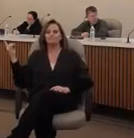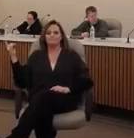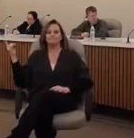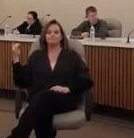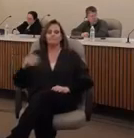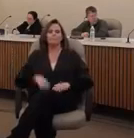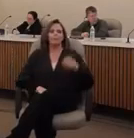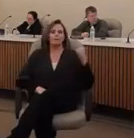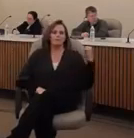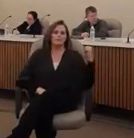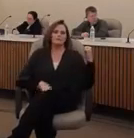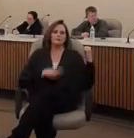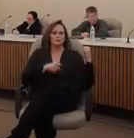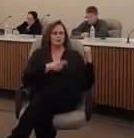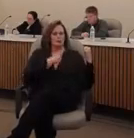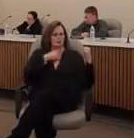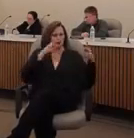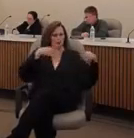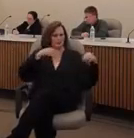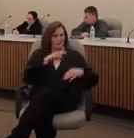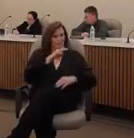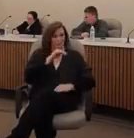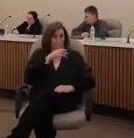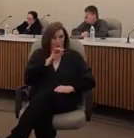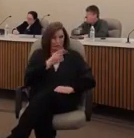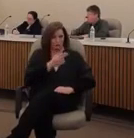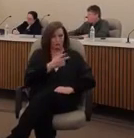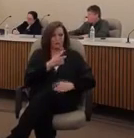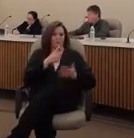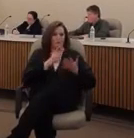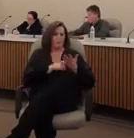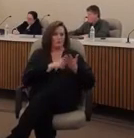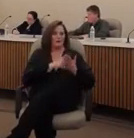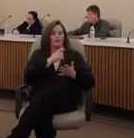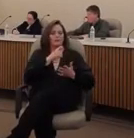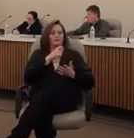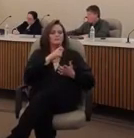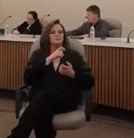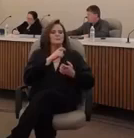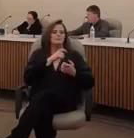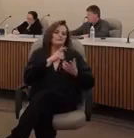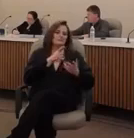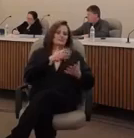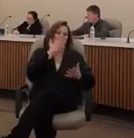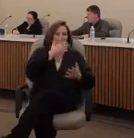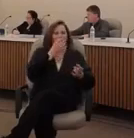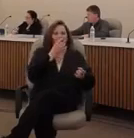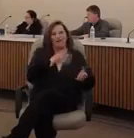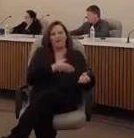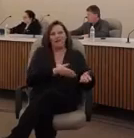Other questions? You selling mulch, and sometimes that mulch, certain mulches smell worse than others.